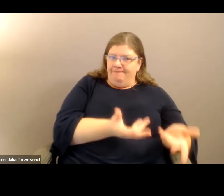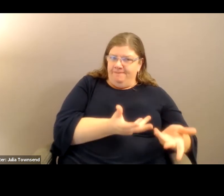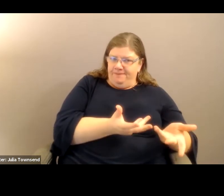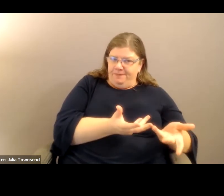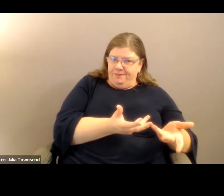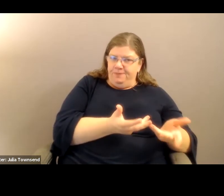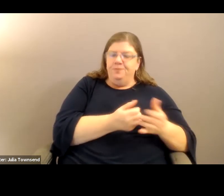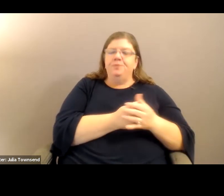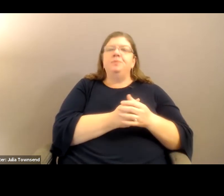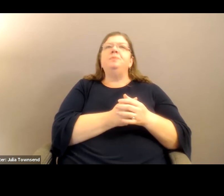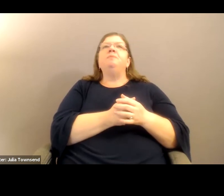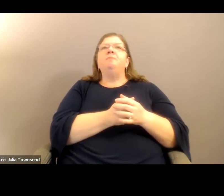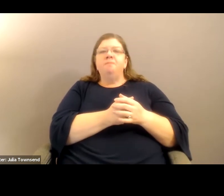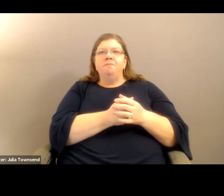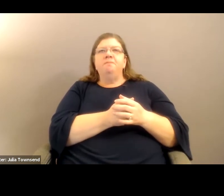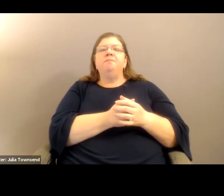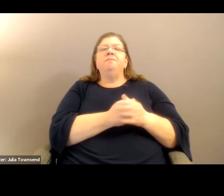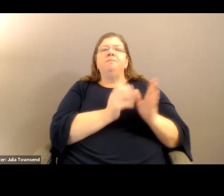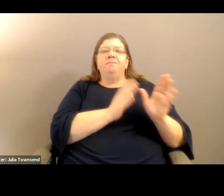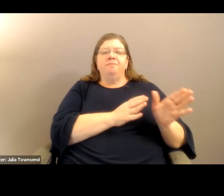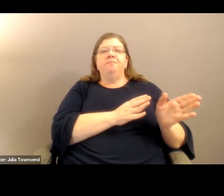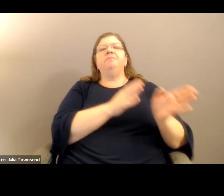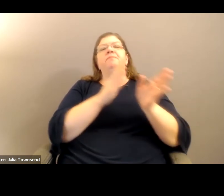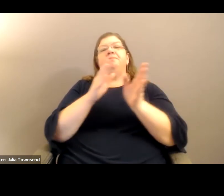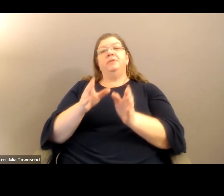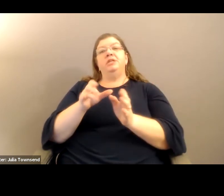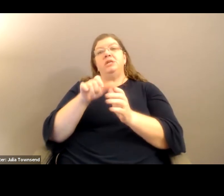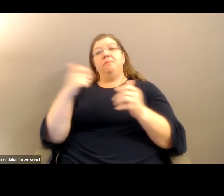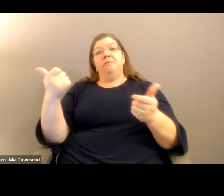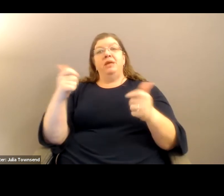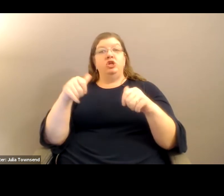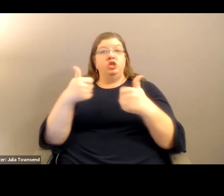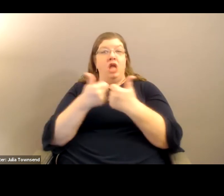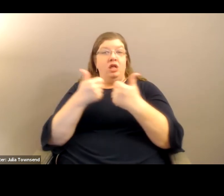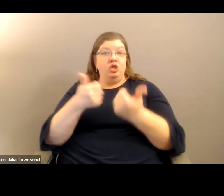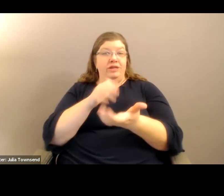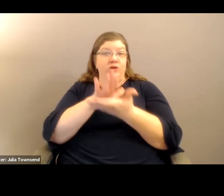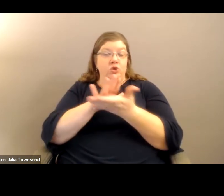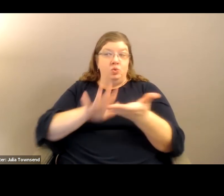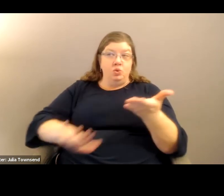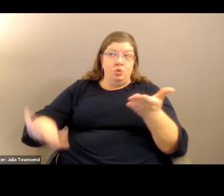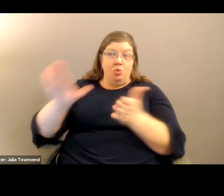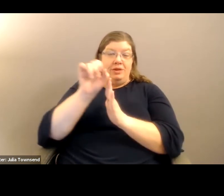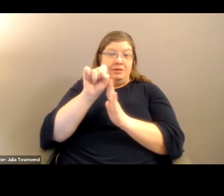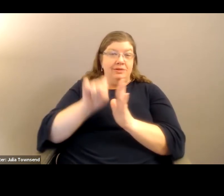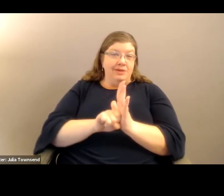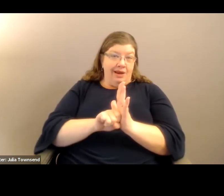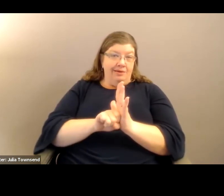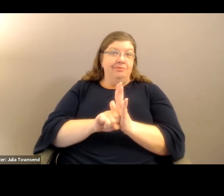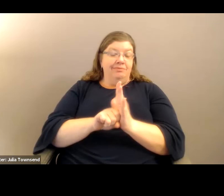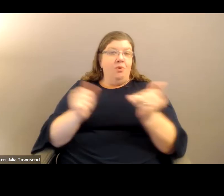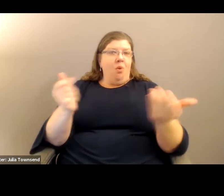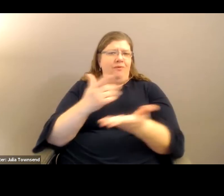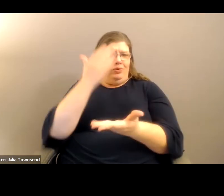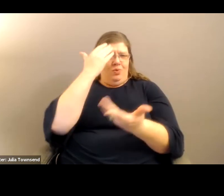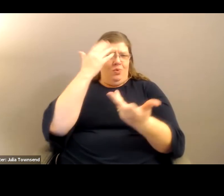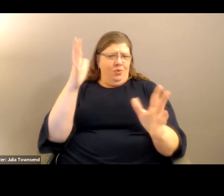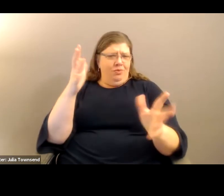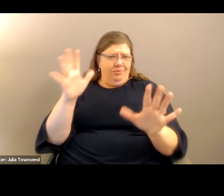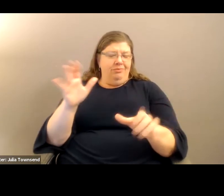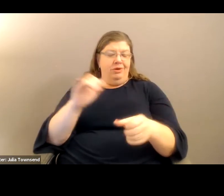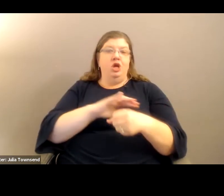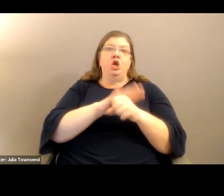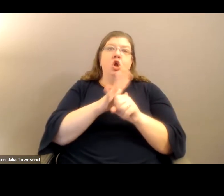So we also have some pretty big challenges for schools across the state, and we all kind of know what they are.